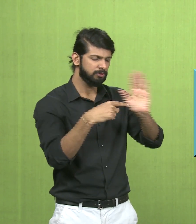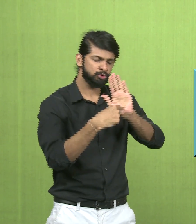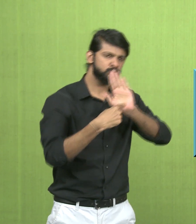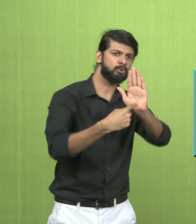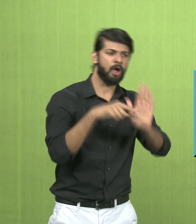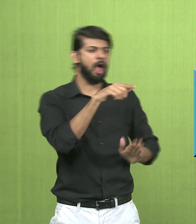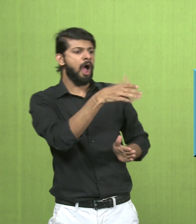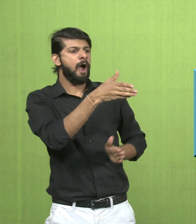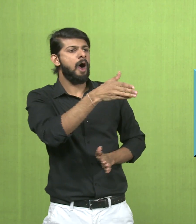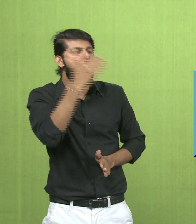which became